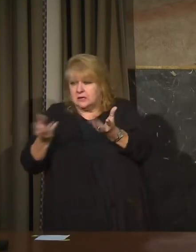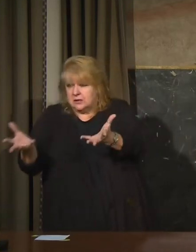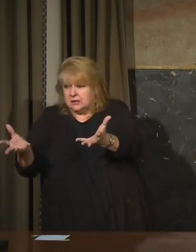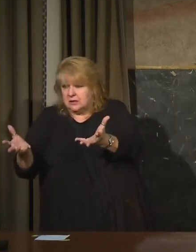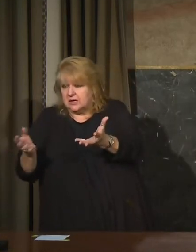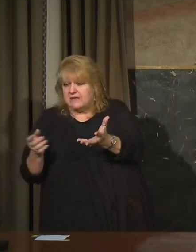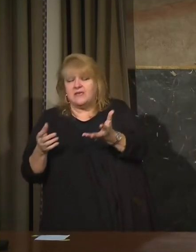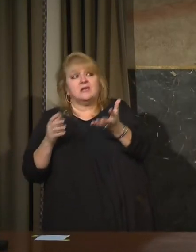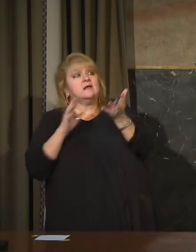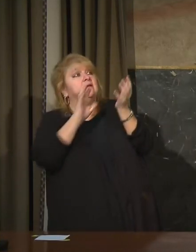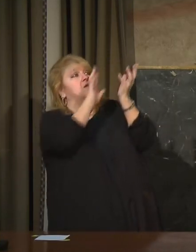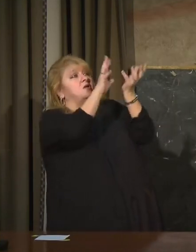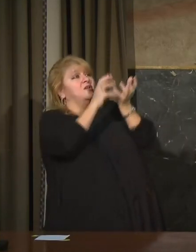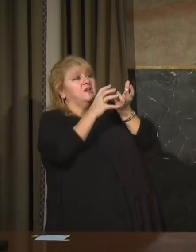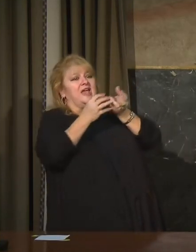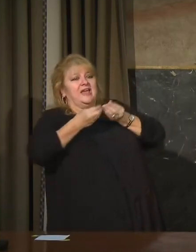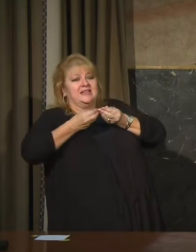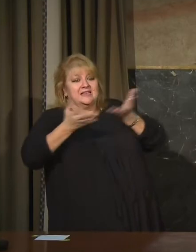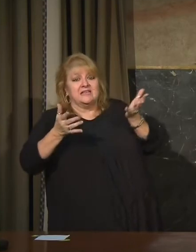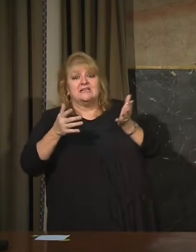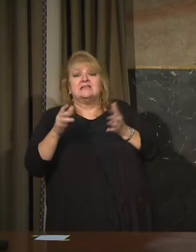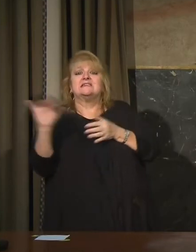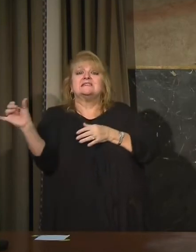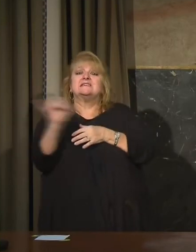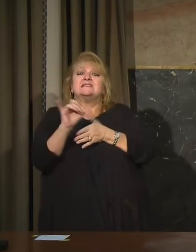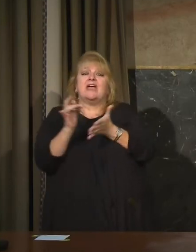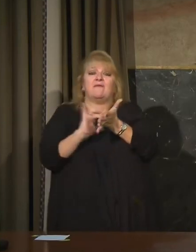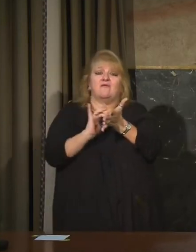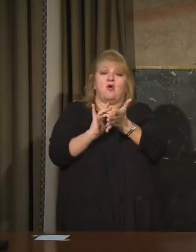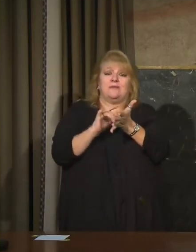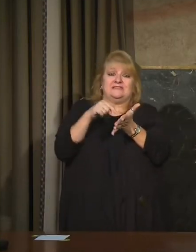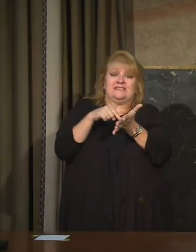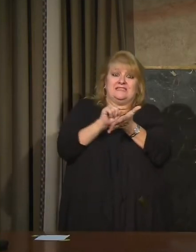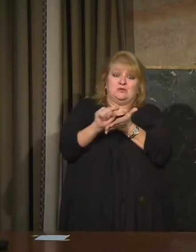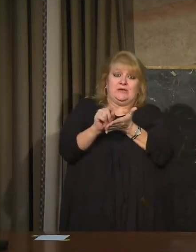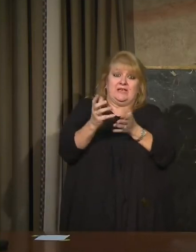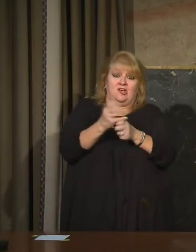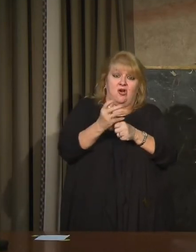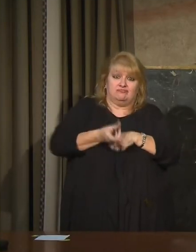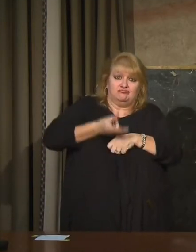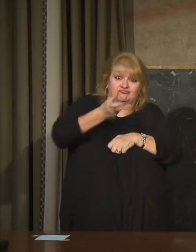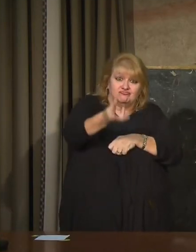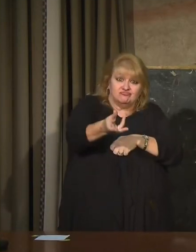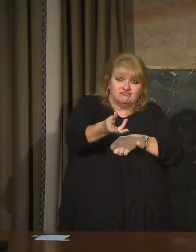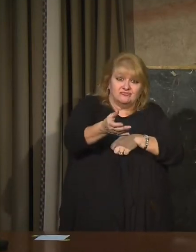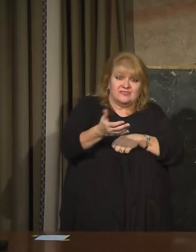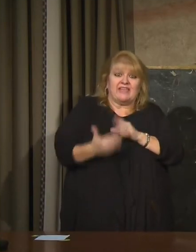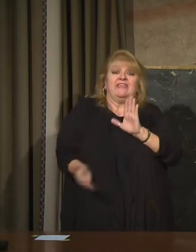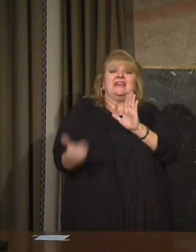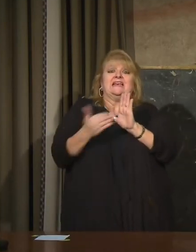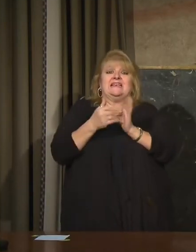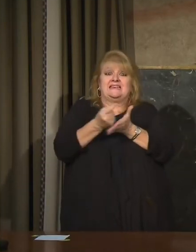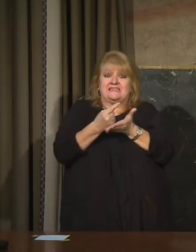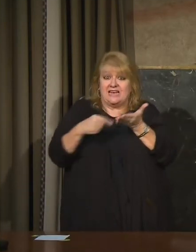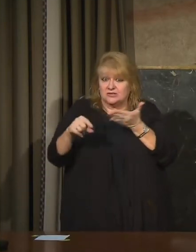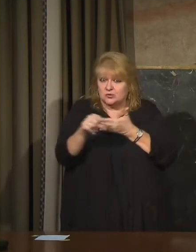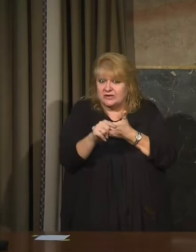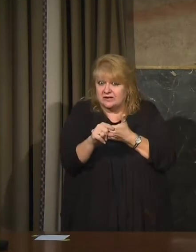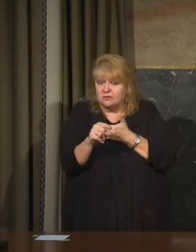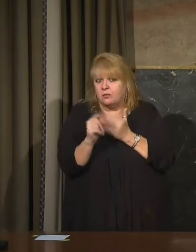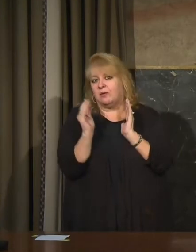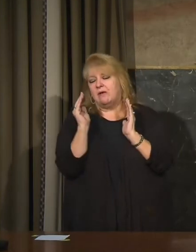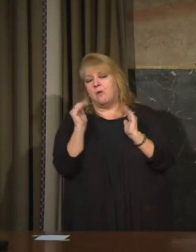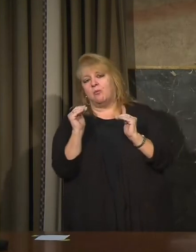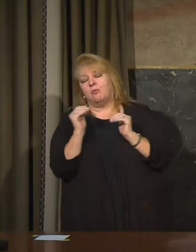this week, then that's what's likely to happen. But we're working through all of that this week, and we